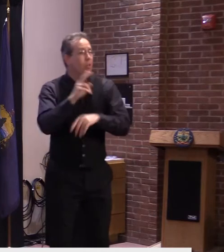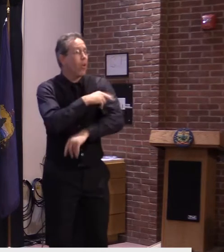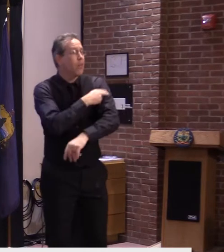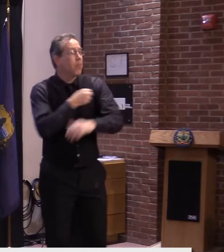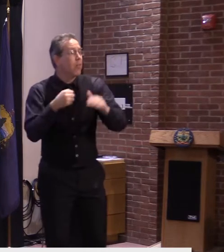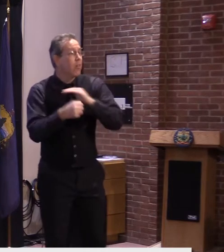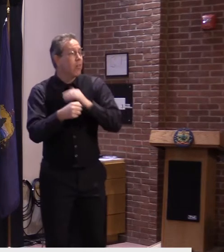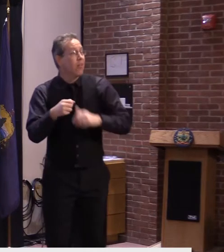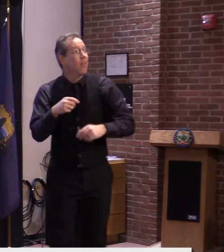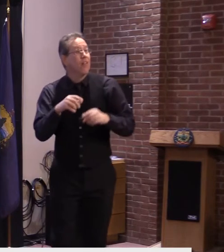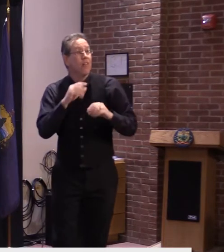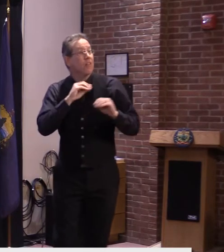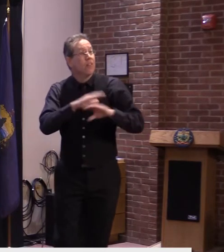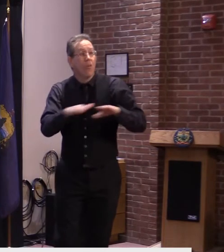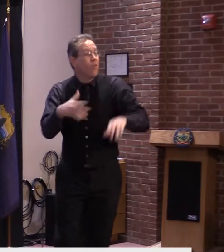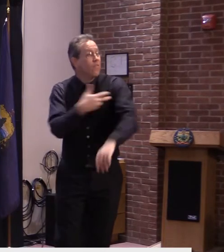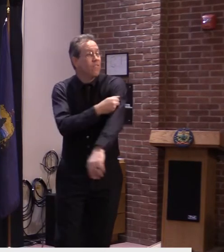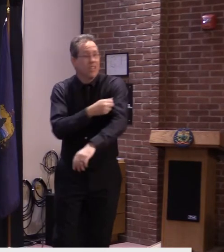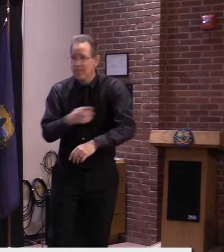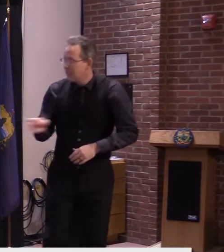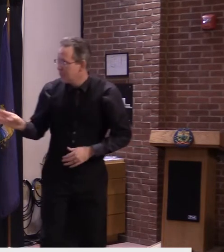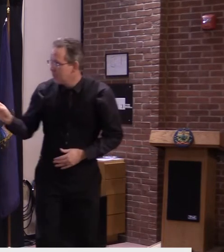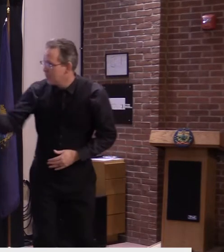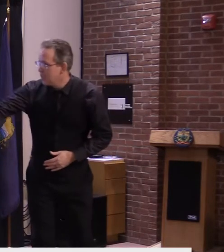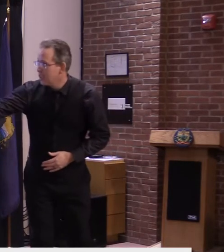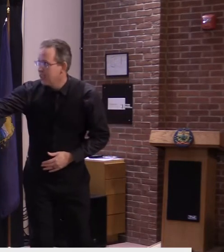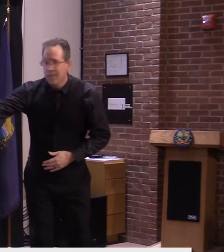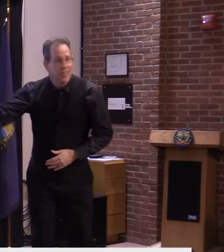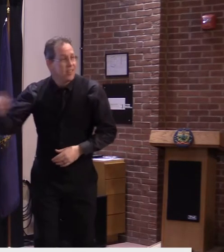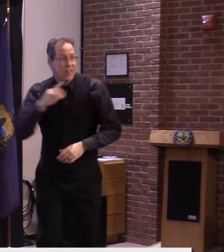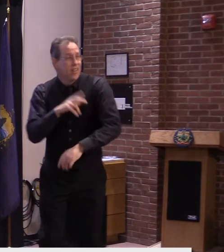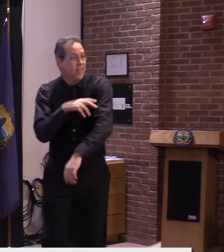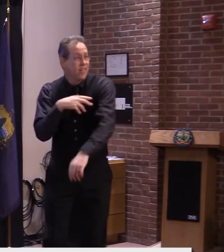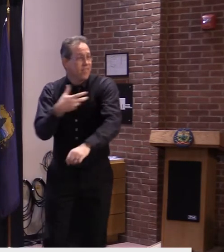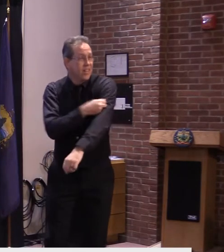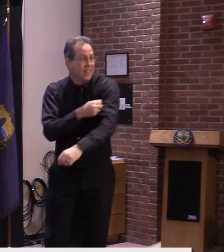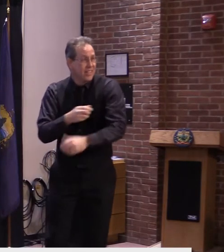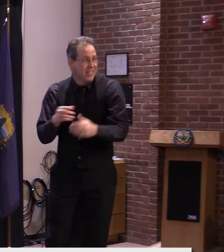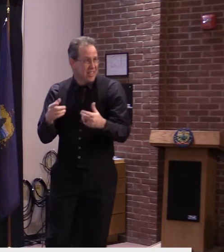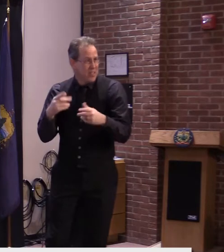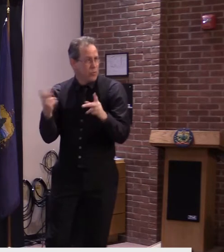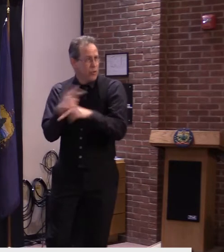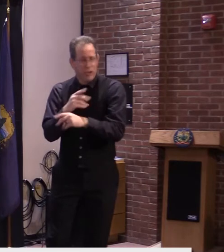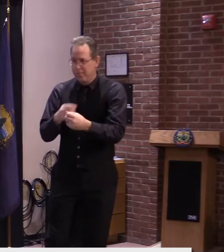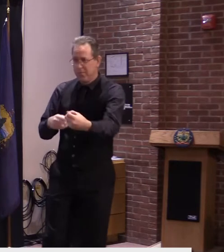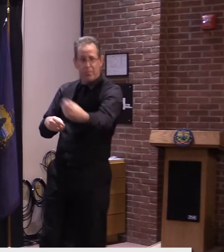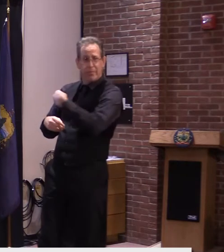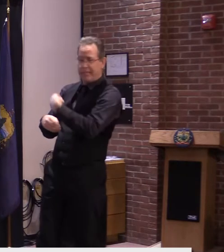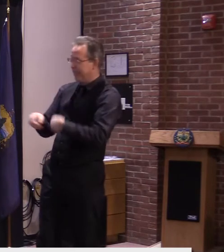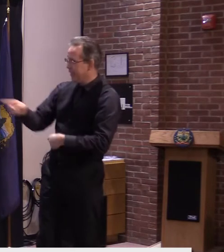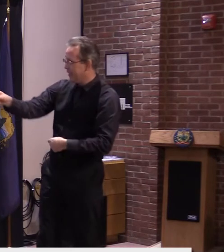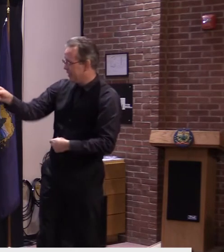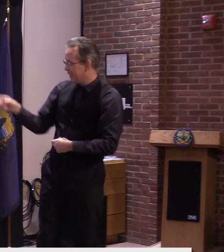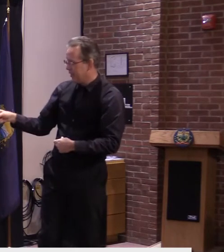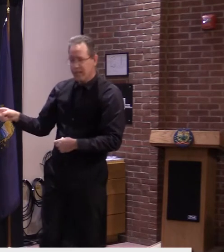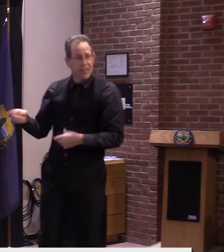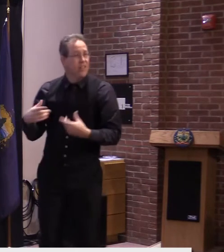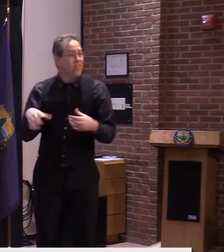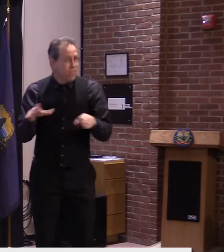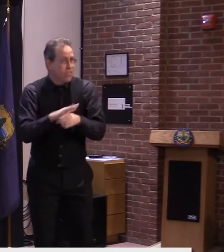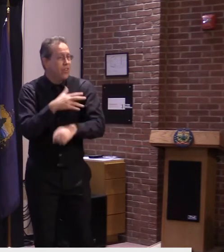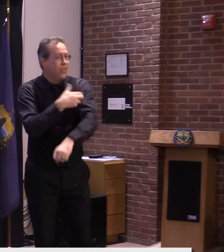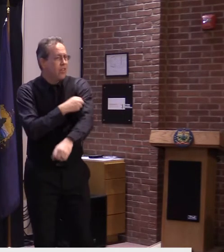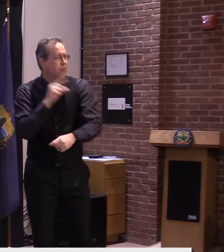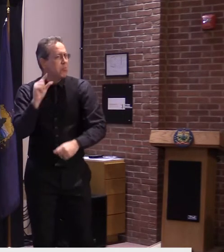those who are not fully vaccinated and those who are fully vaccinated and boosted in terms of hospitalizations over the last 6 weeks in Vermont. So a pretty